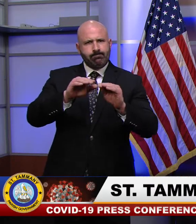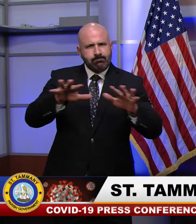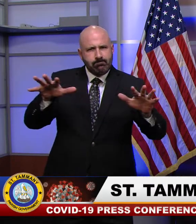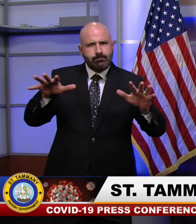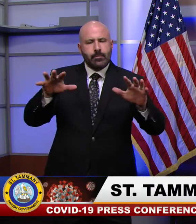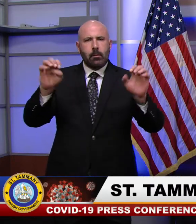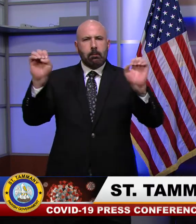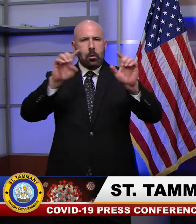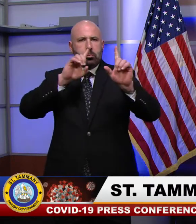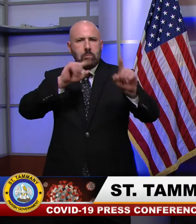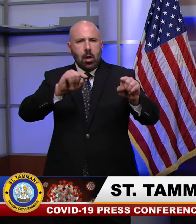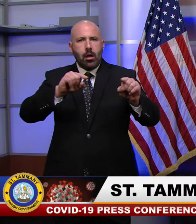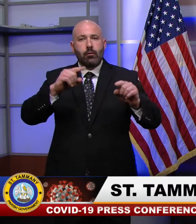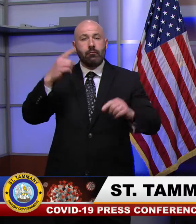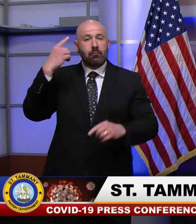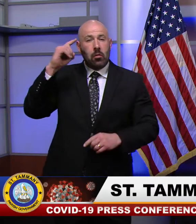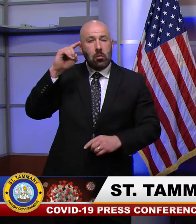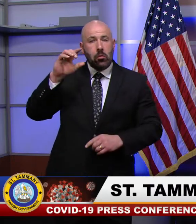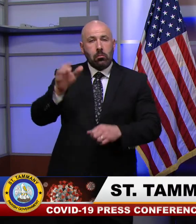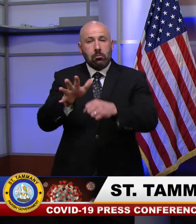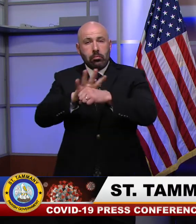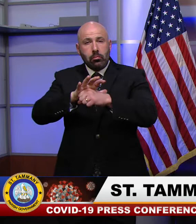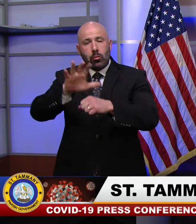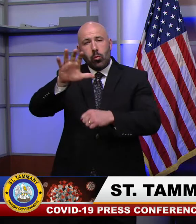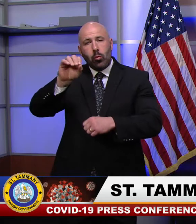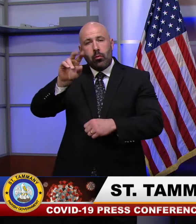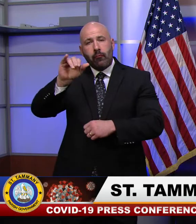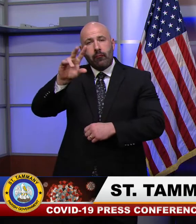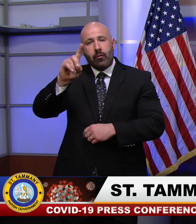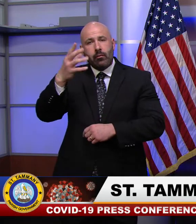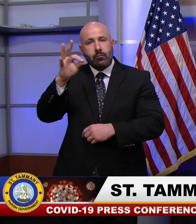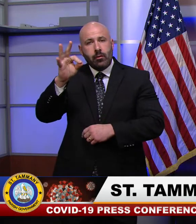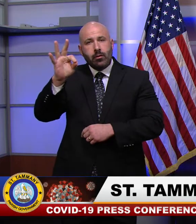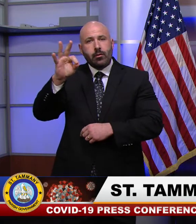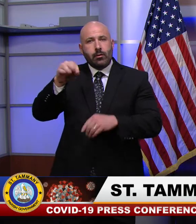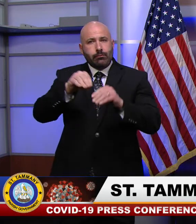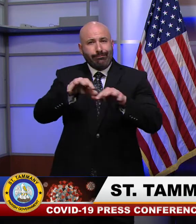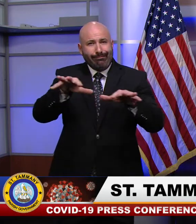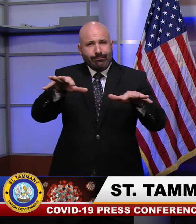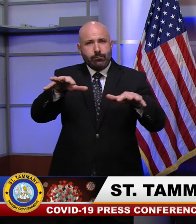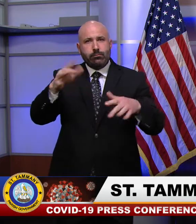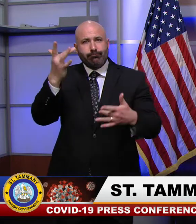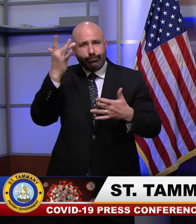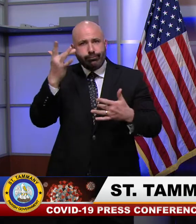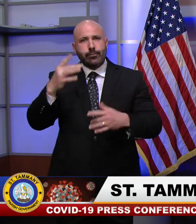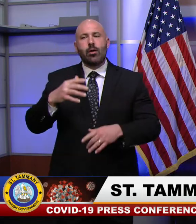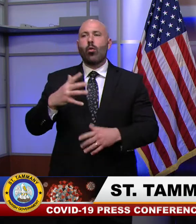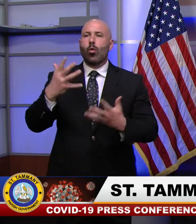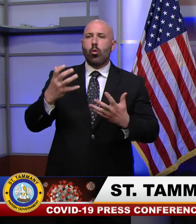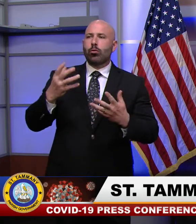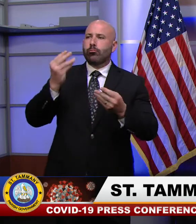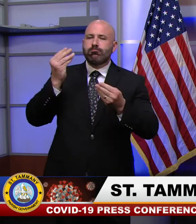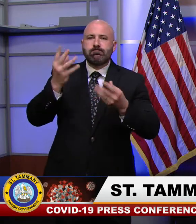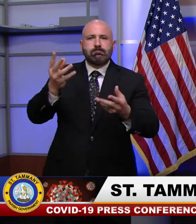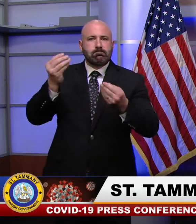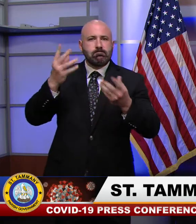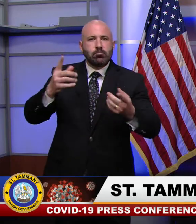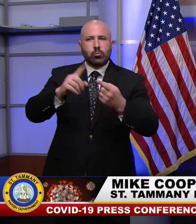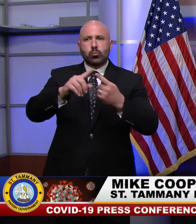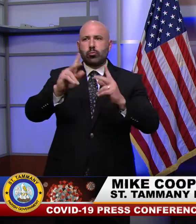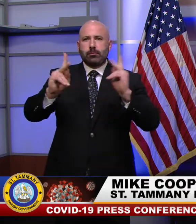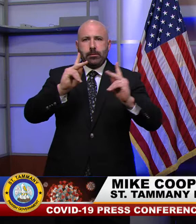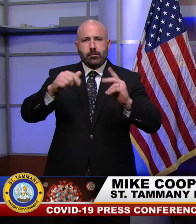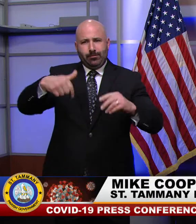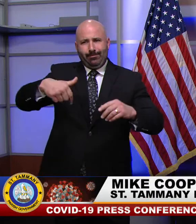the COVID-19 pandemic, we want to keep residents informed and ask for their continued help in this community